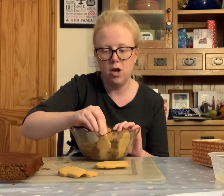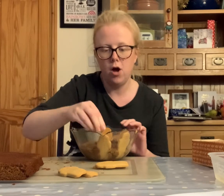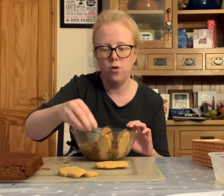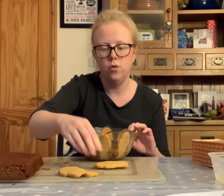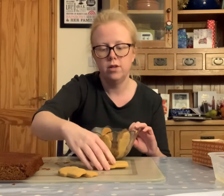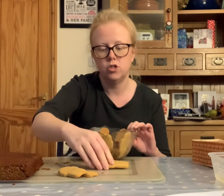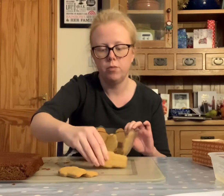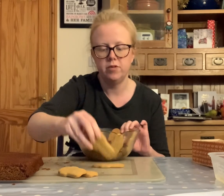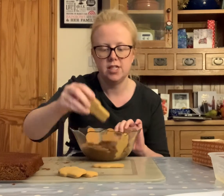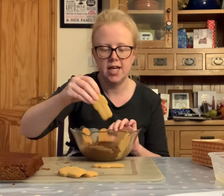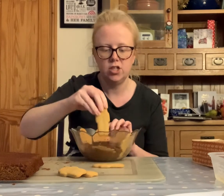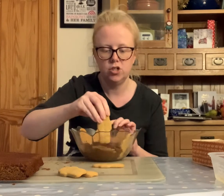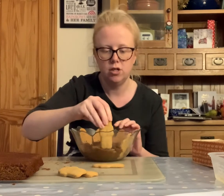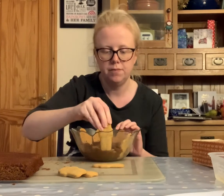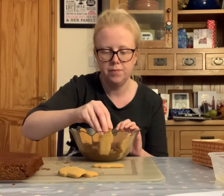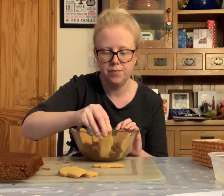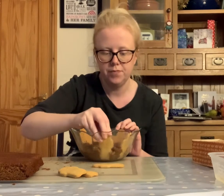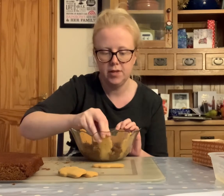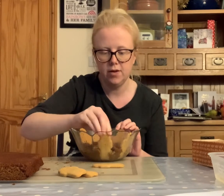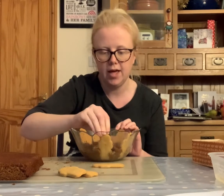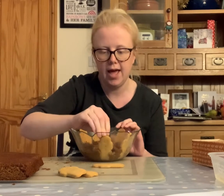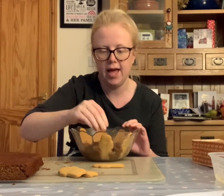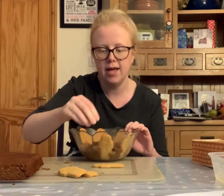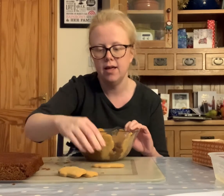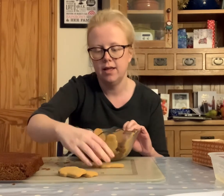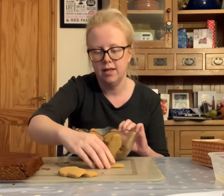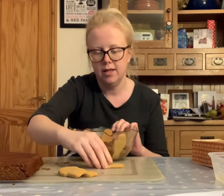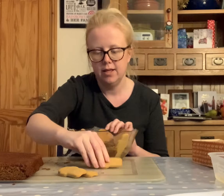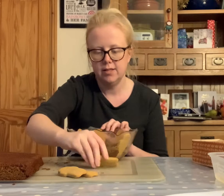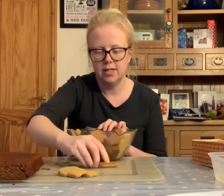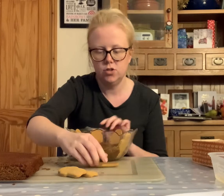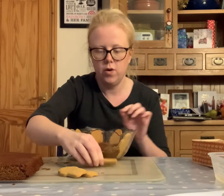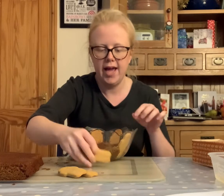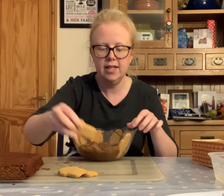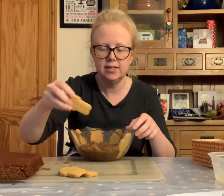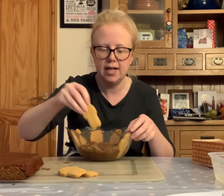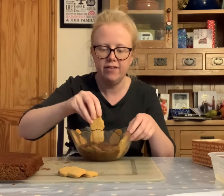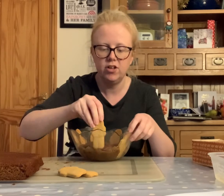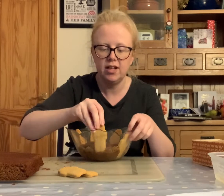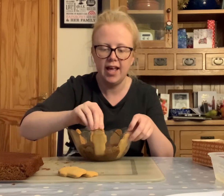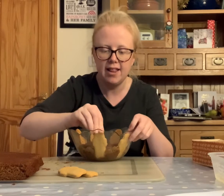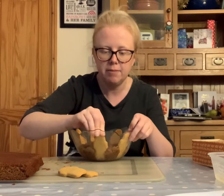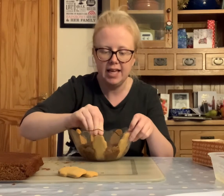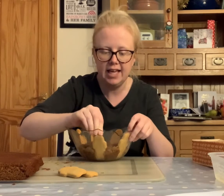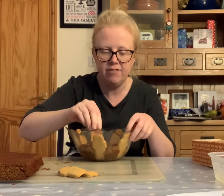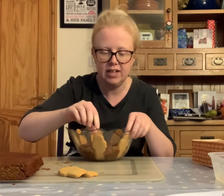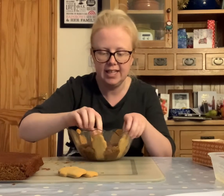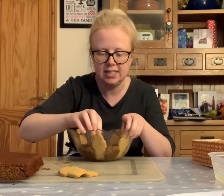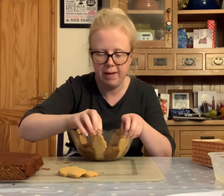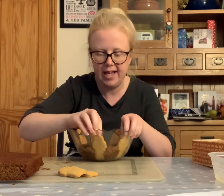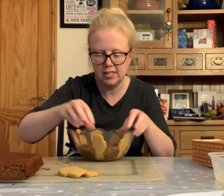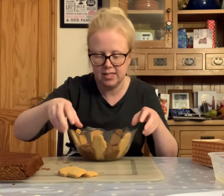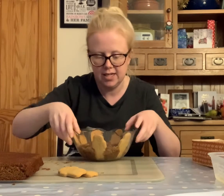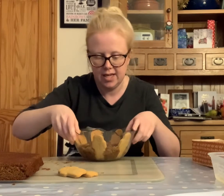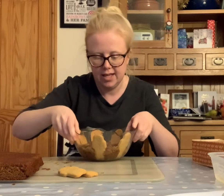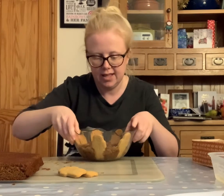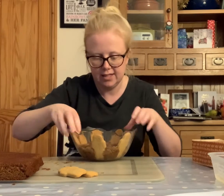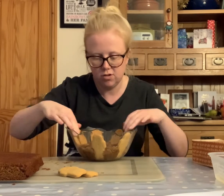below the top of the dish. Okay, that's your 8, and if you can get them evenly spaced, that's